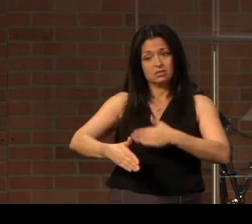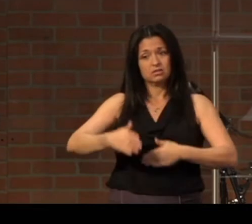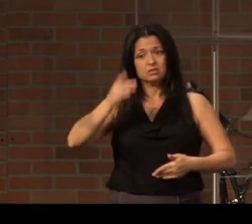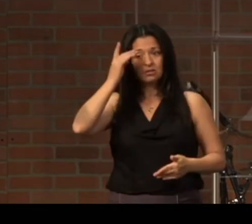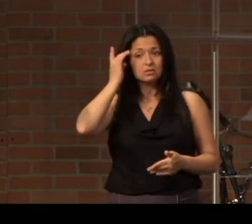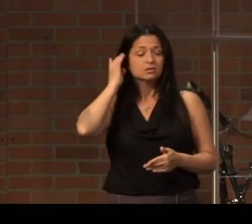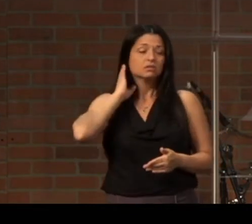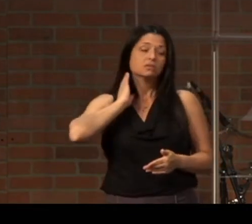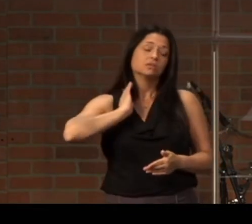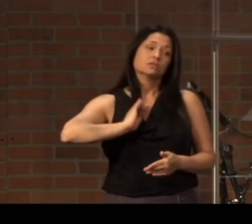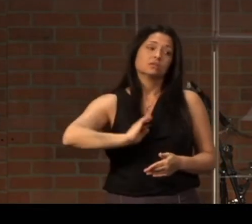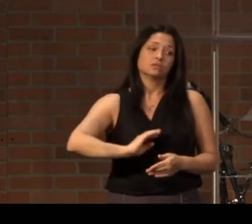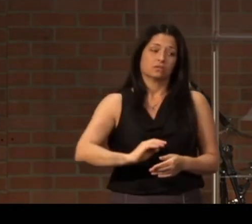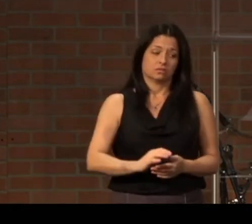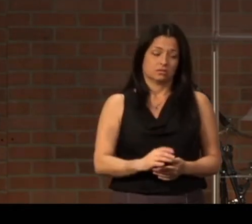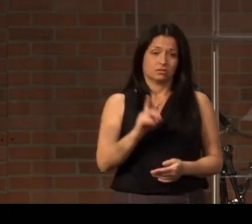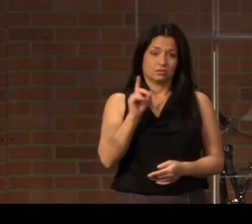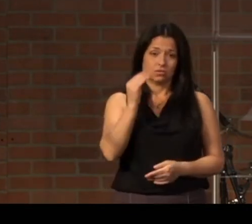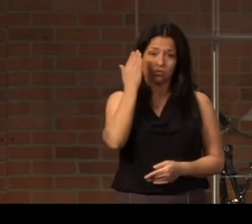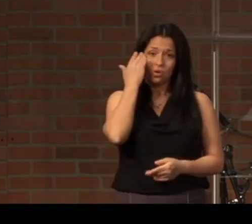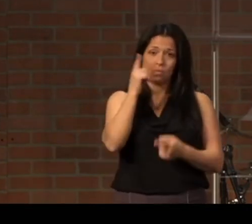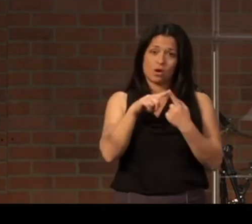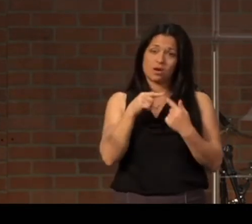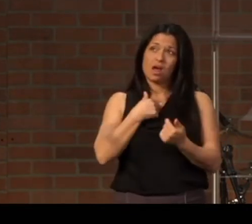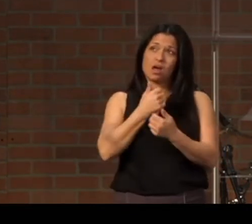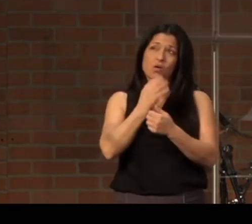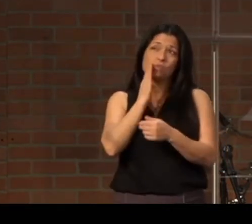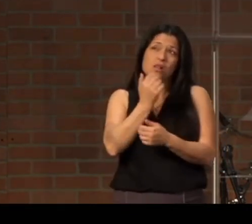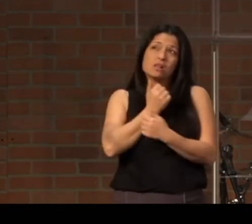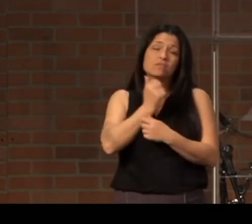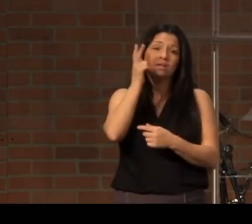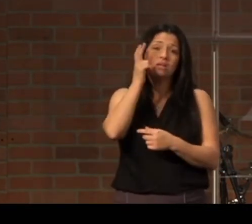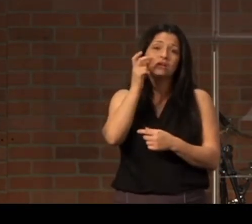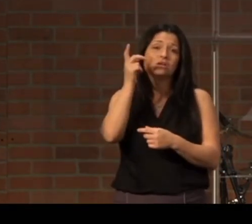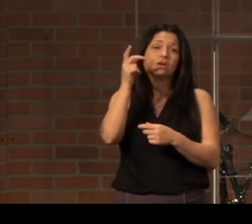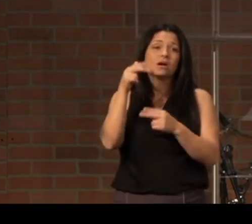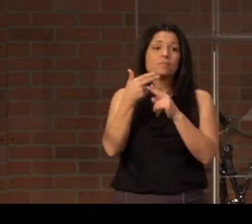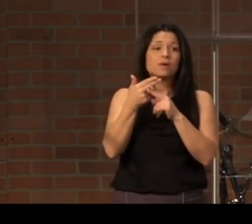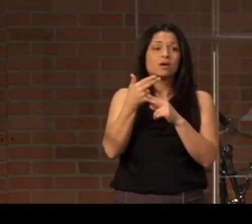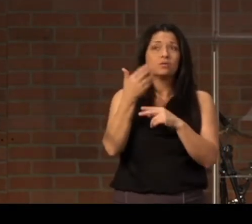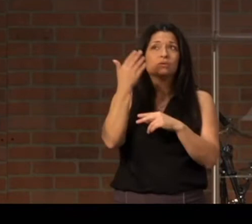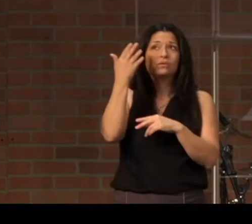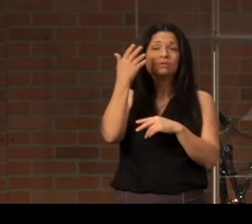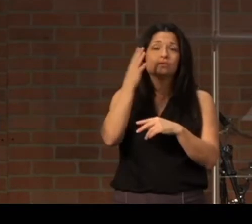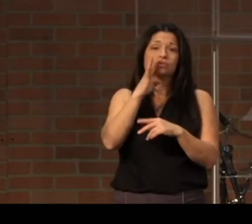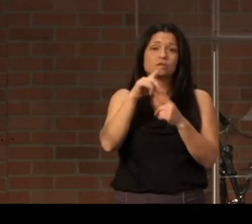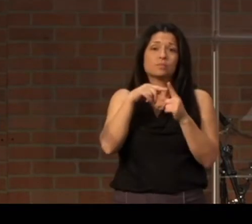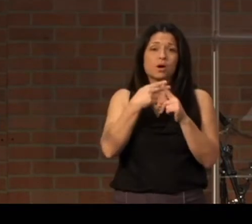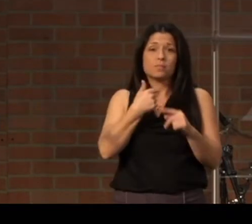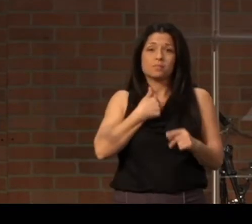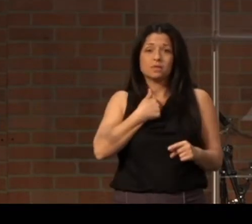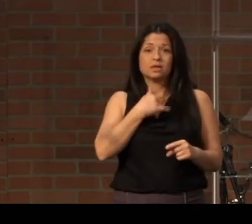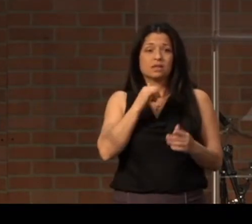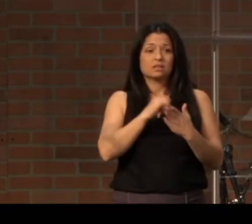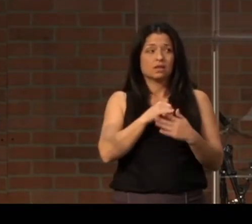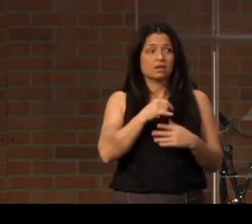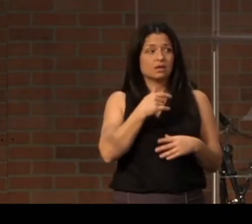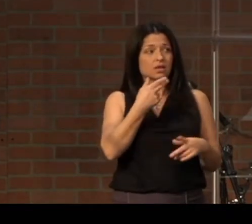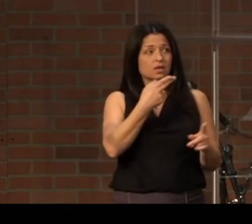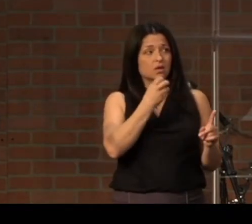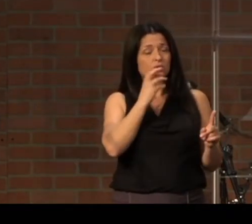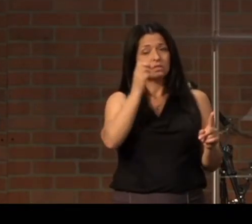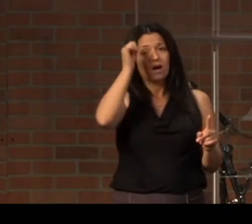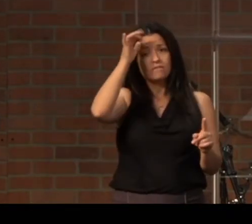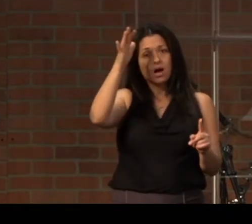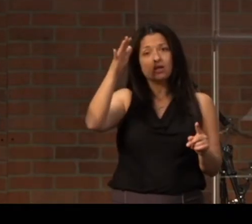love to be said about me as a husband or a father or a pastor? He loved his own